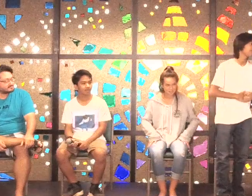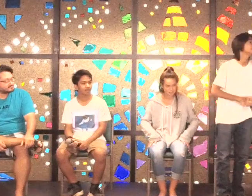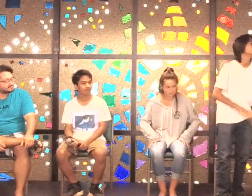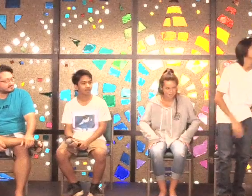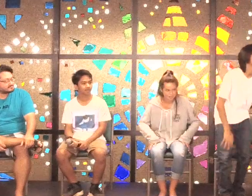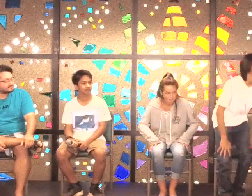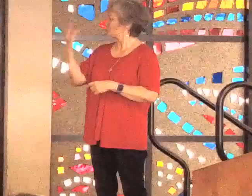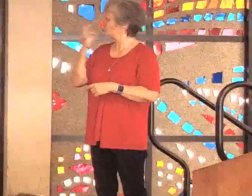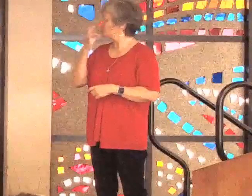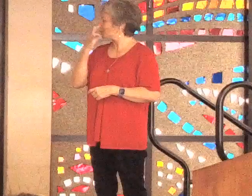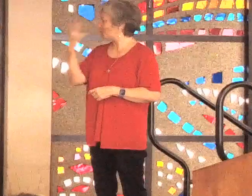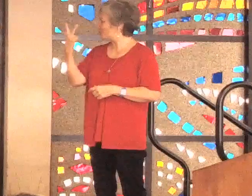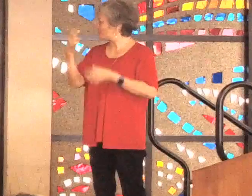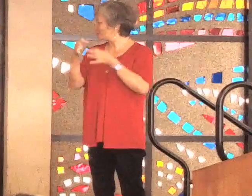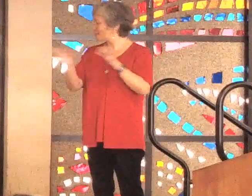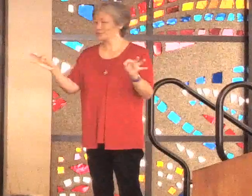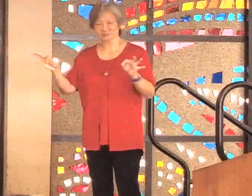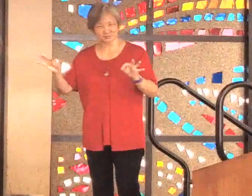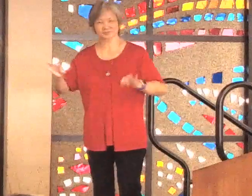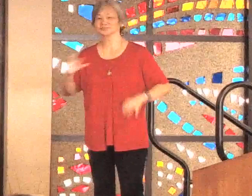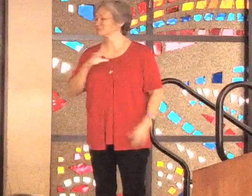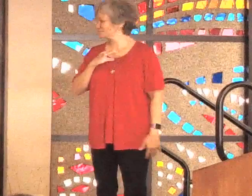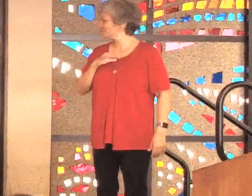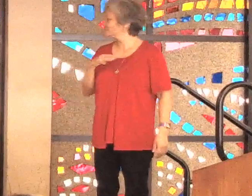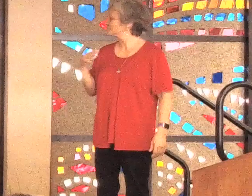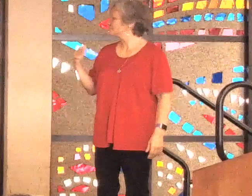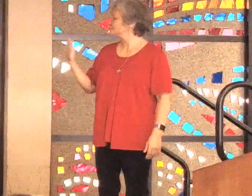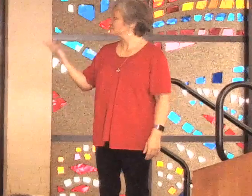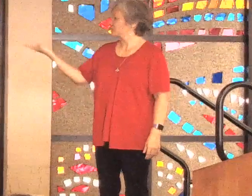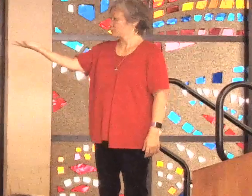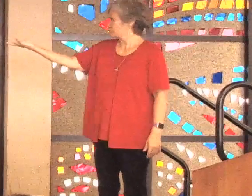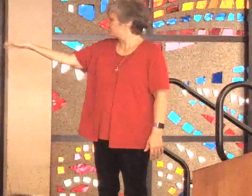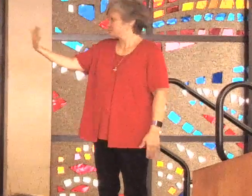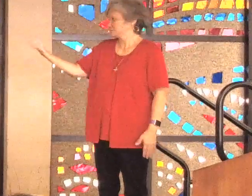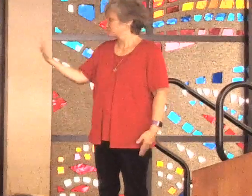Oh, okay, cool. Well, then you'll be three languages, wow.